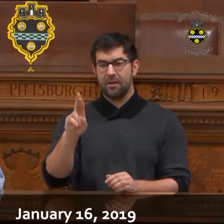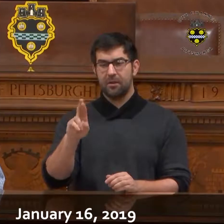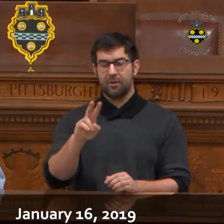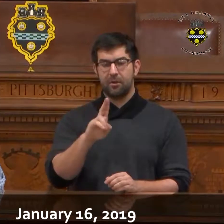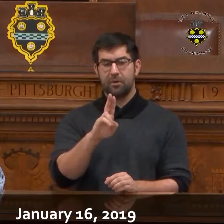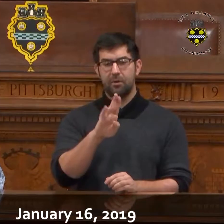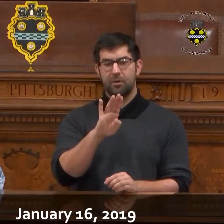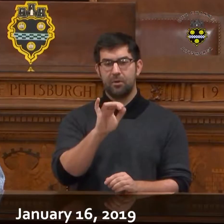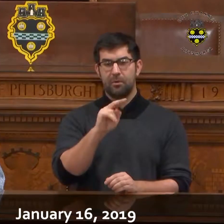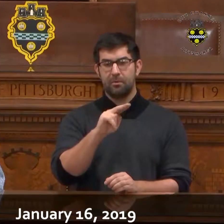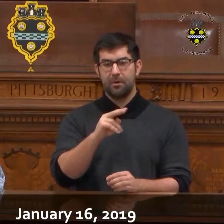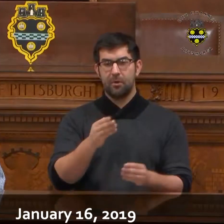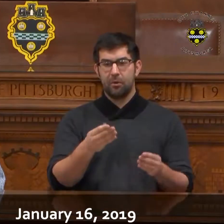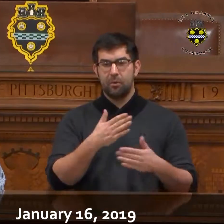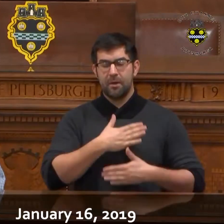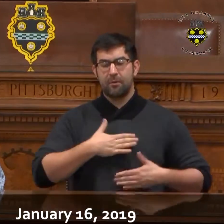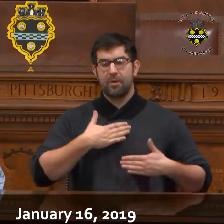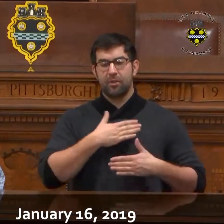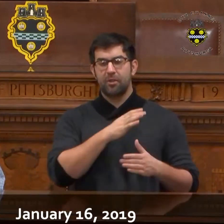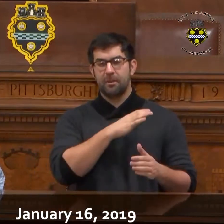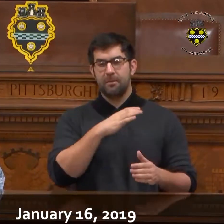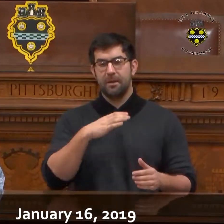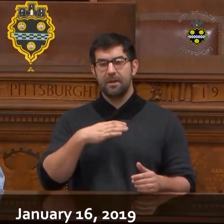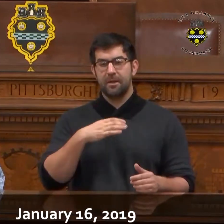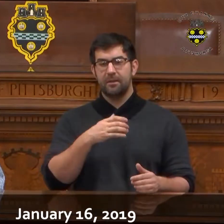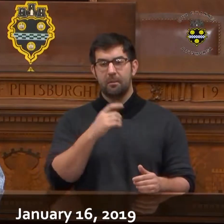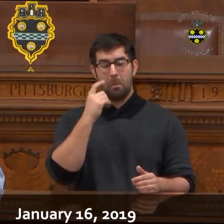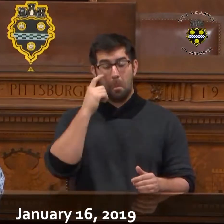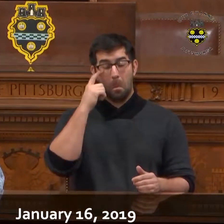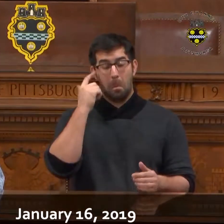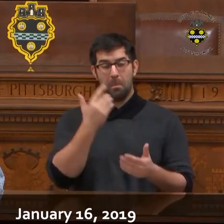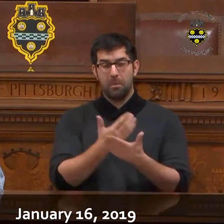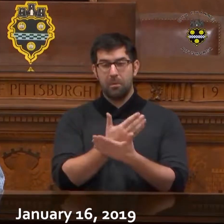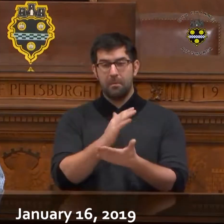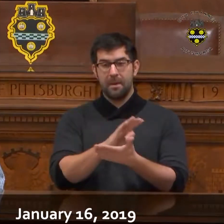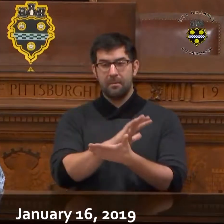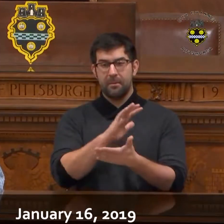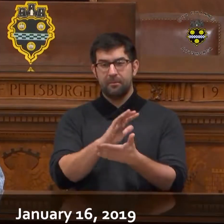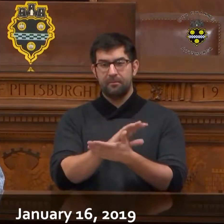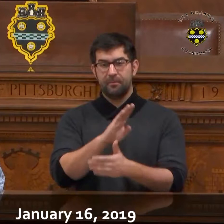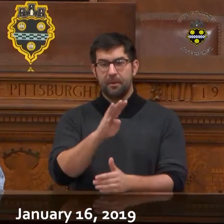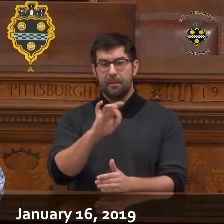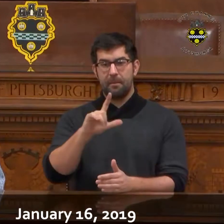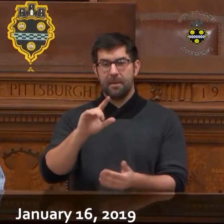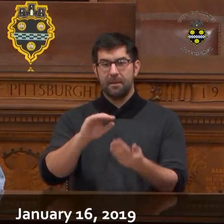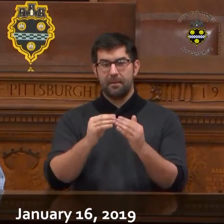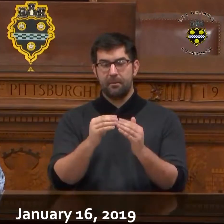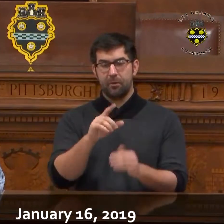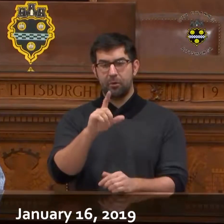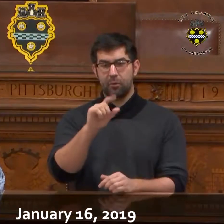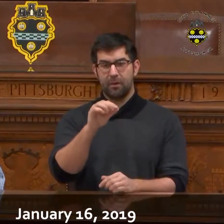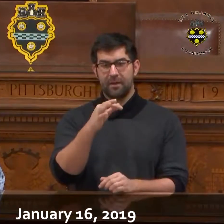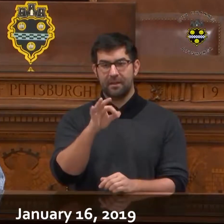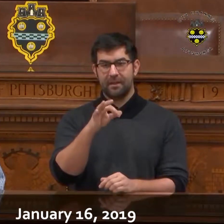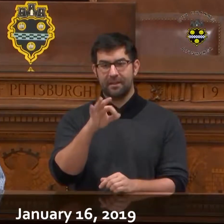Urban Recreation Committee, Mr. Cogg here is the chair. New paper, bill number